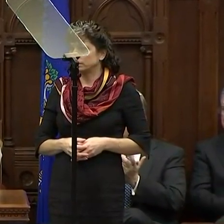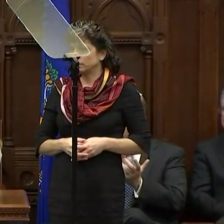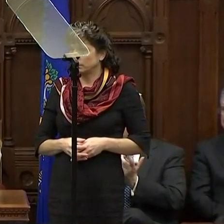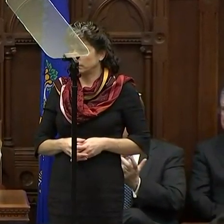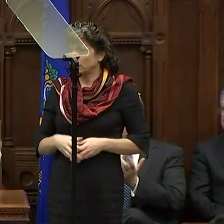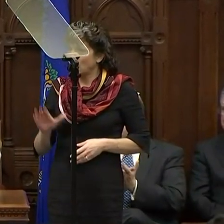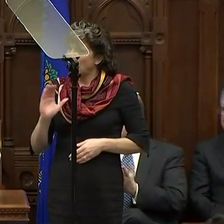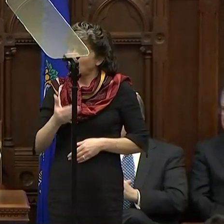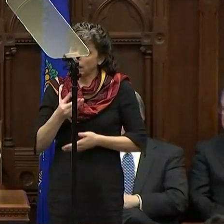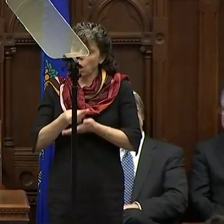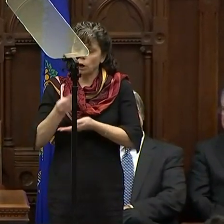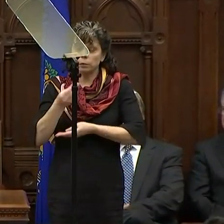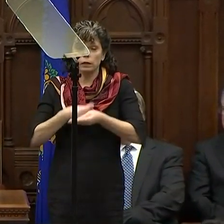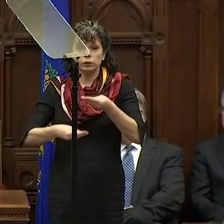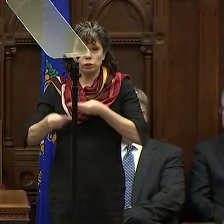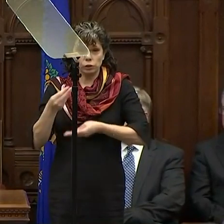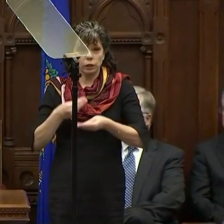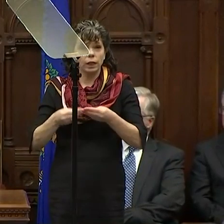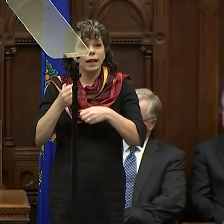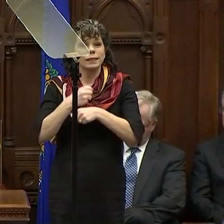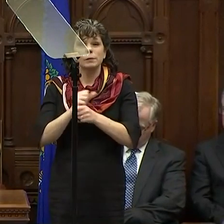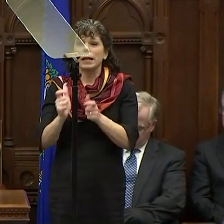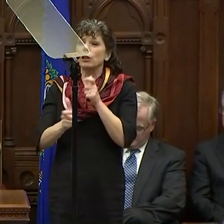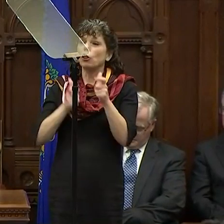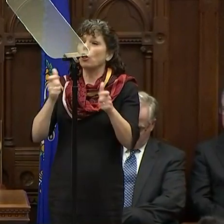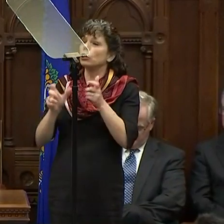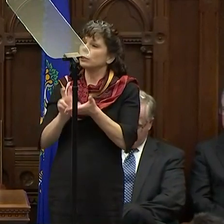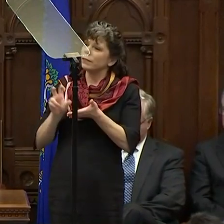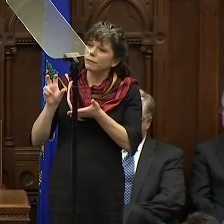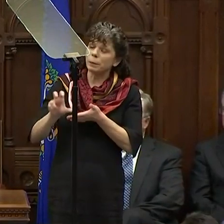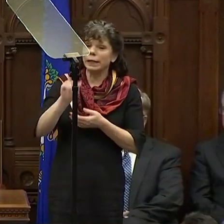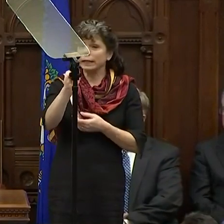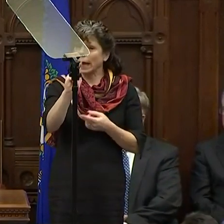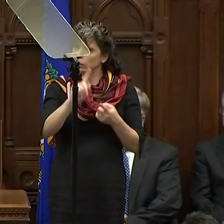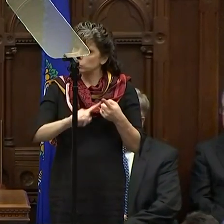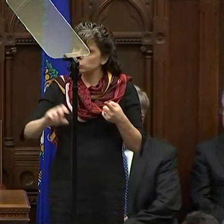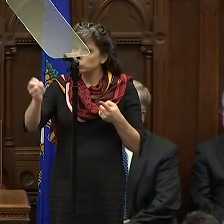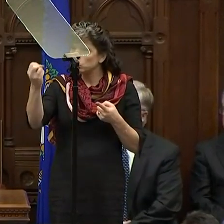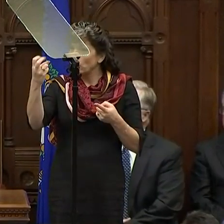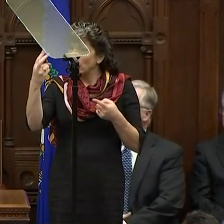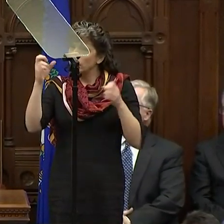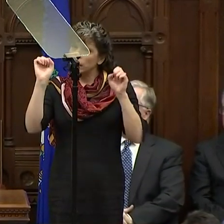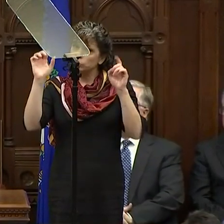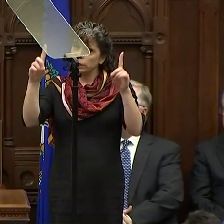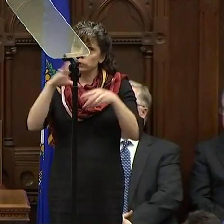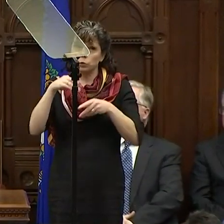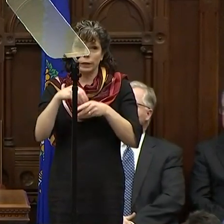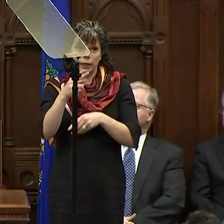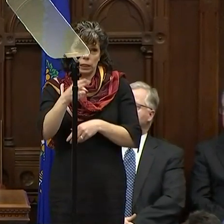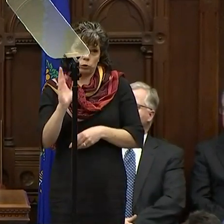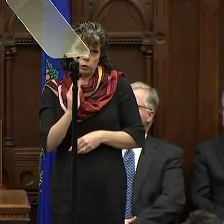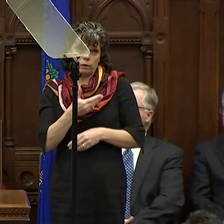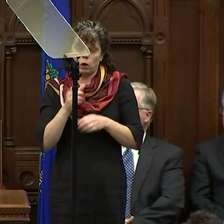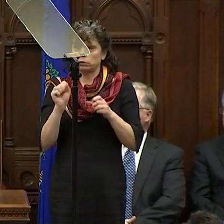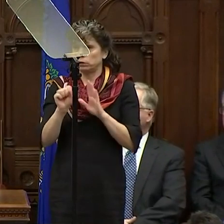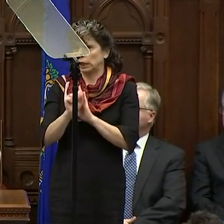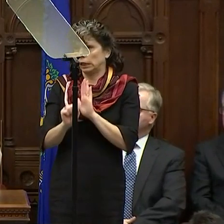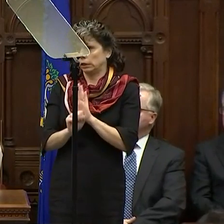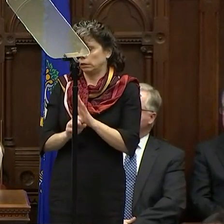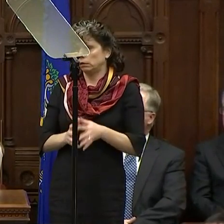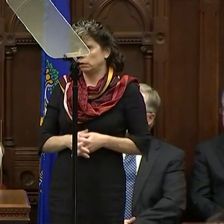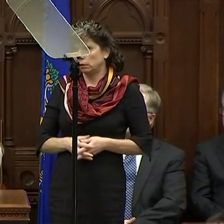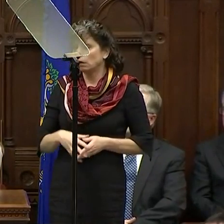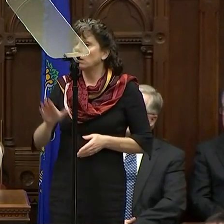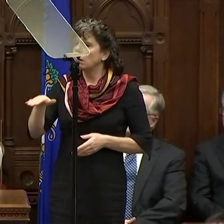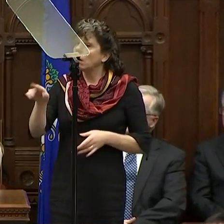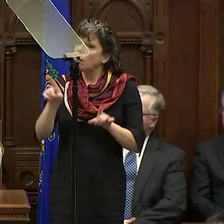And our budget has made the largest investment in K-12 education in the history of our state. And